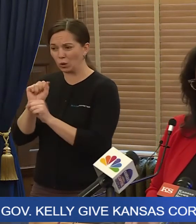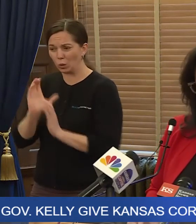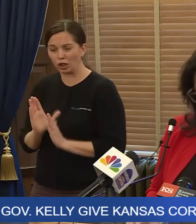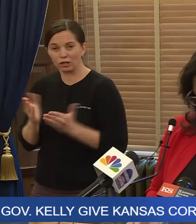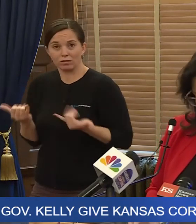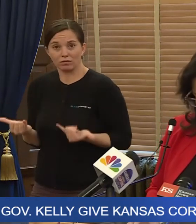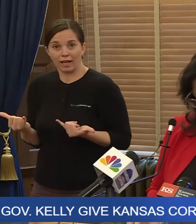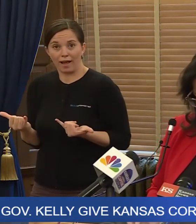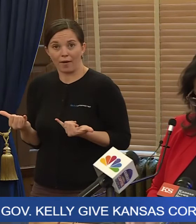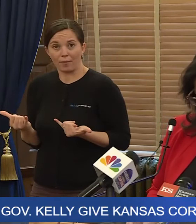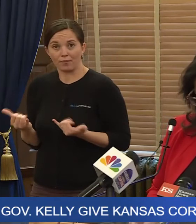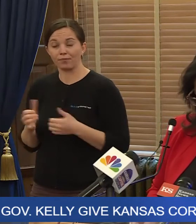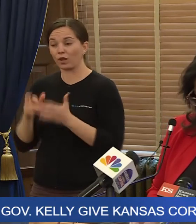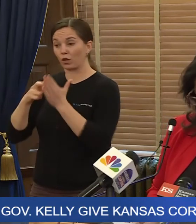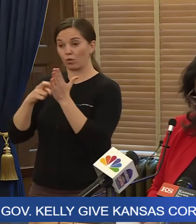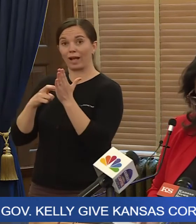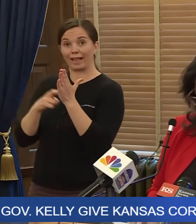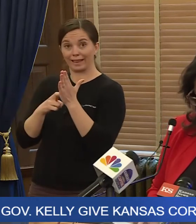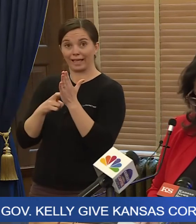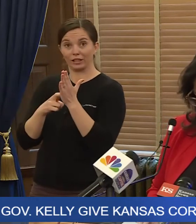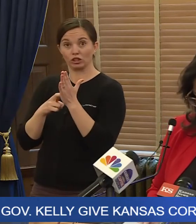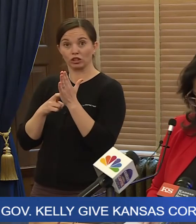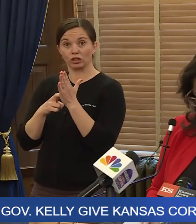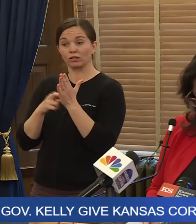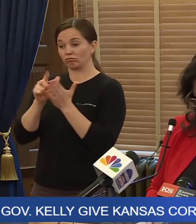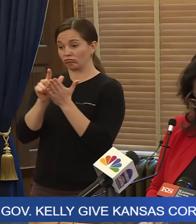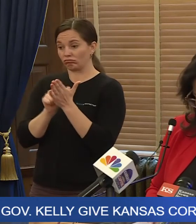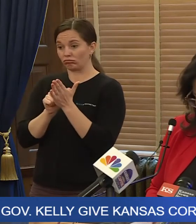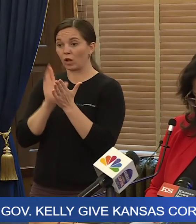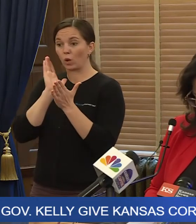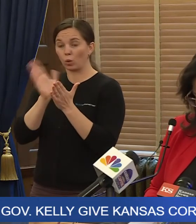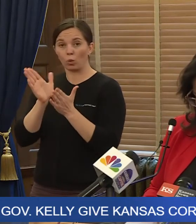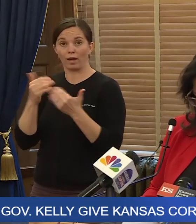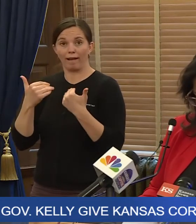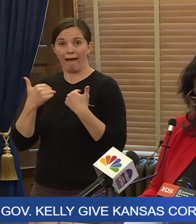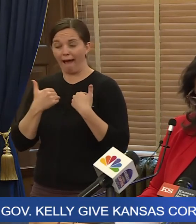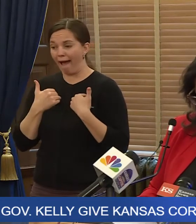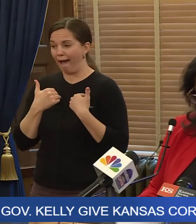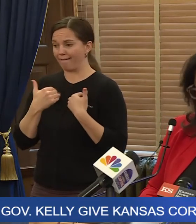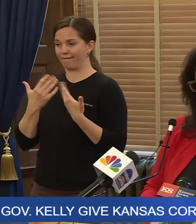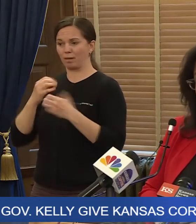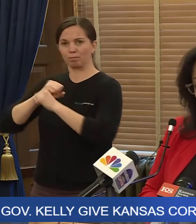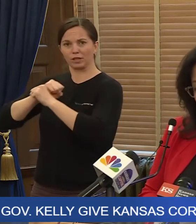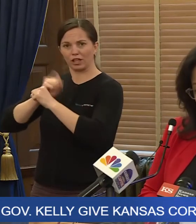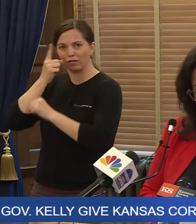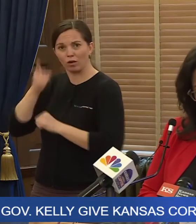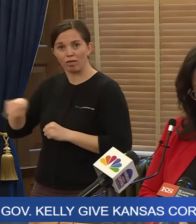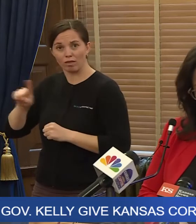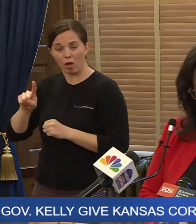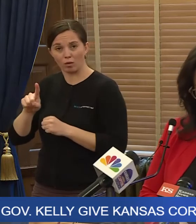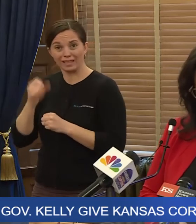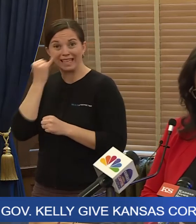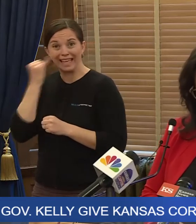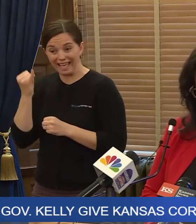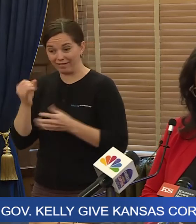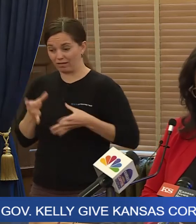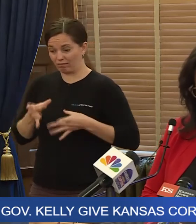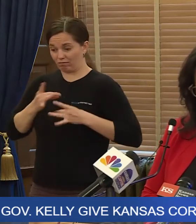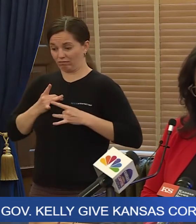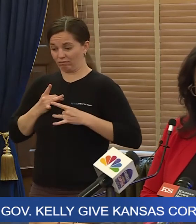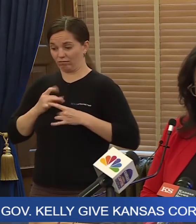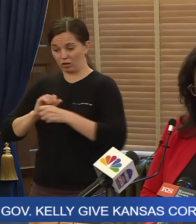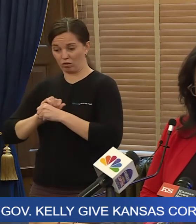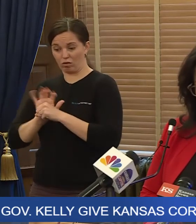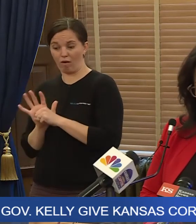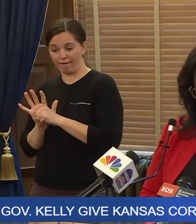The regulation and proposed legislation would create a presumption that first responders and healthcare workers who contract COVID-19